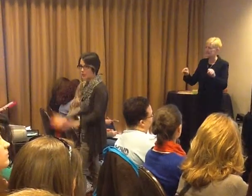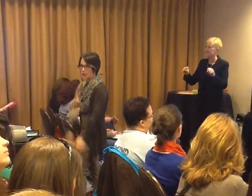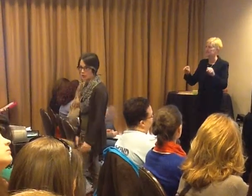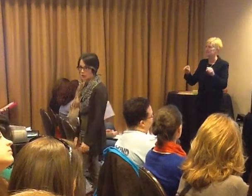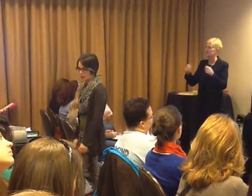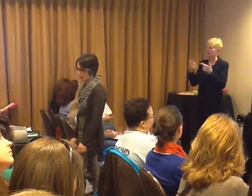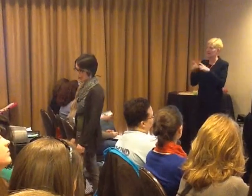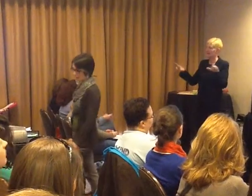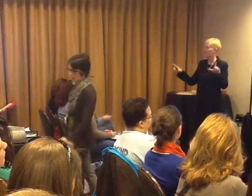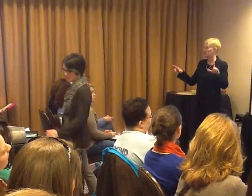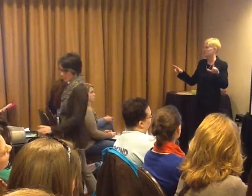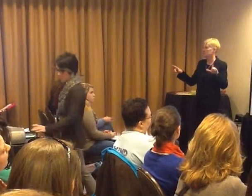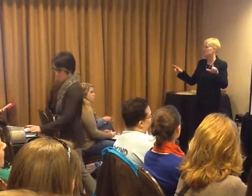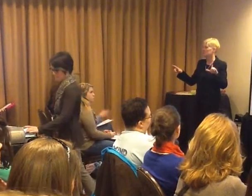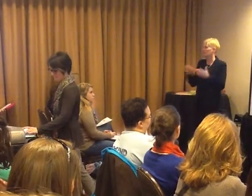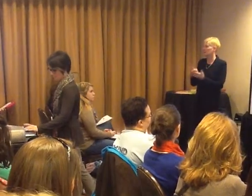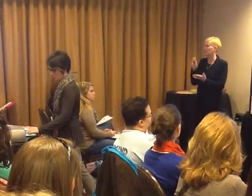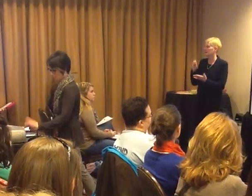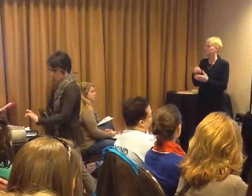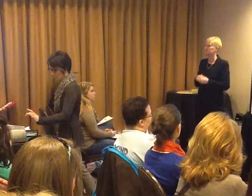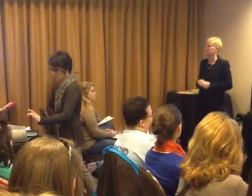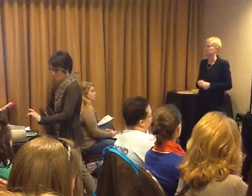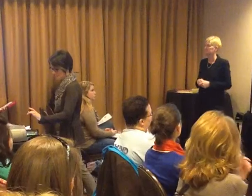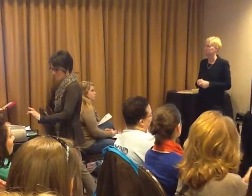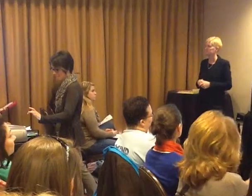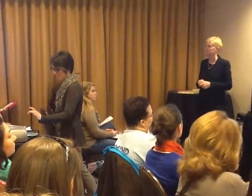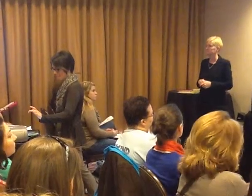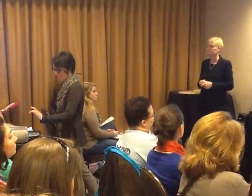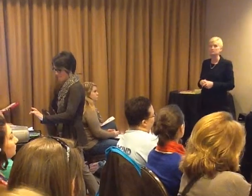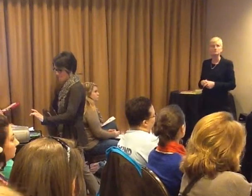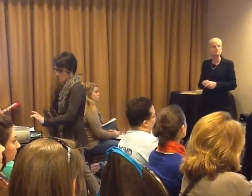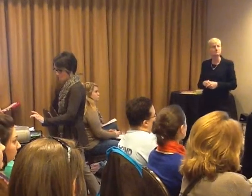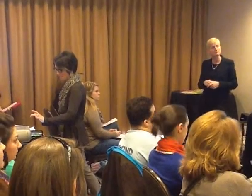and language learning tasks.